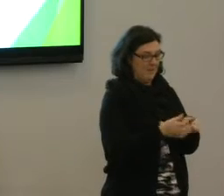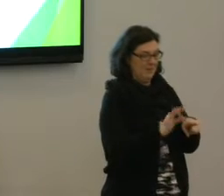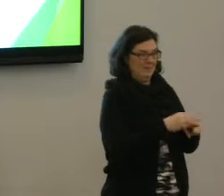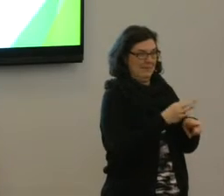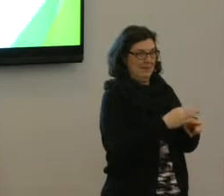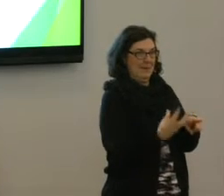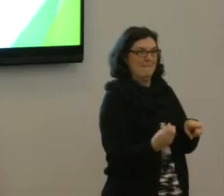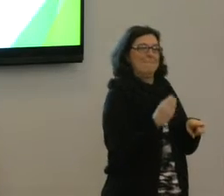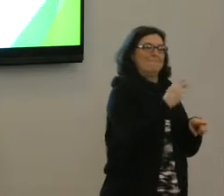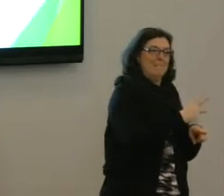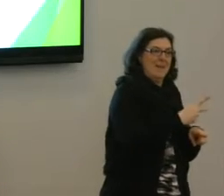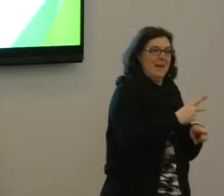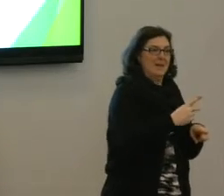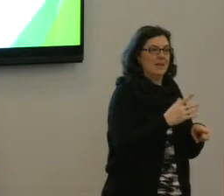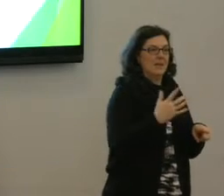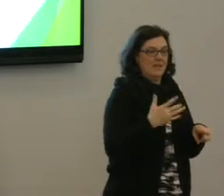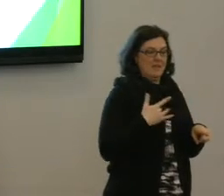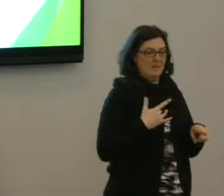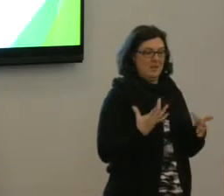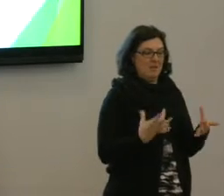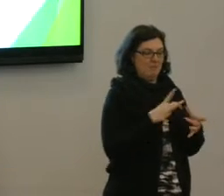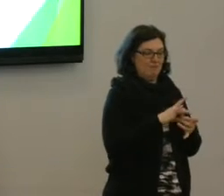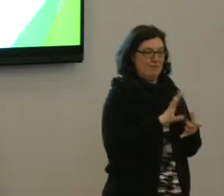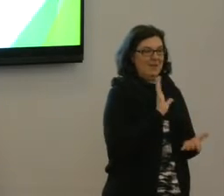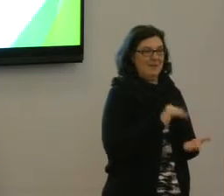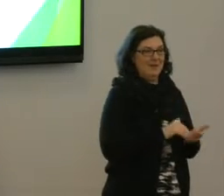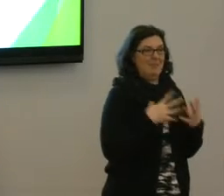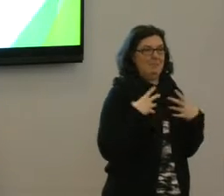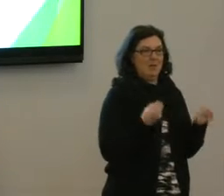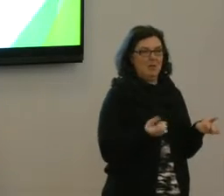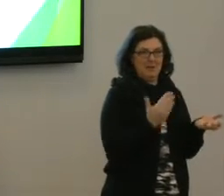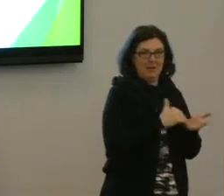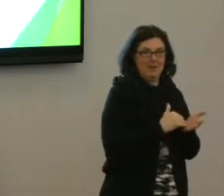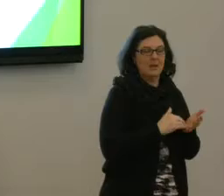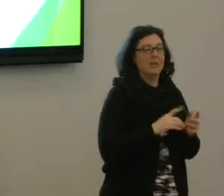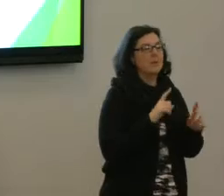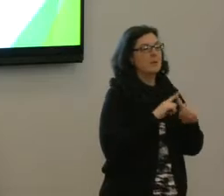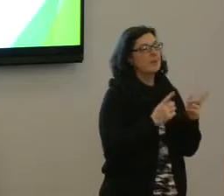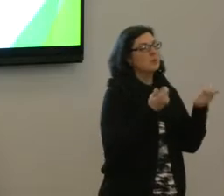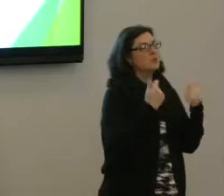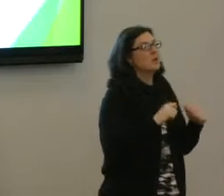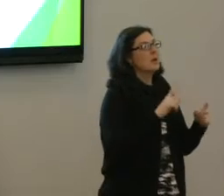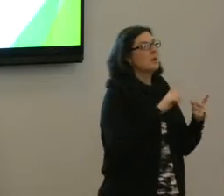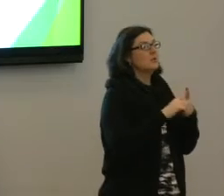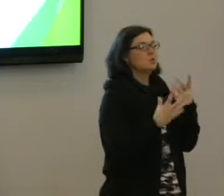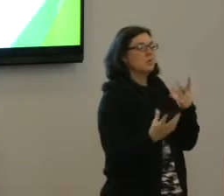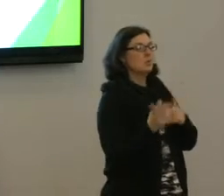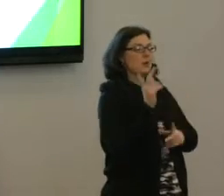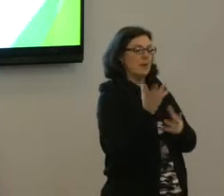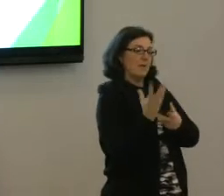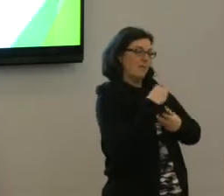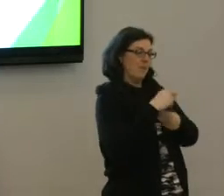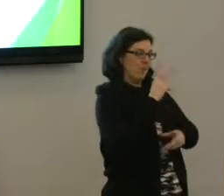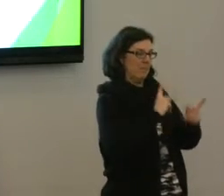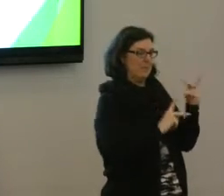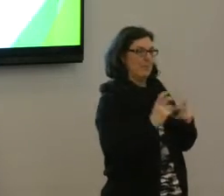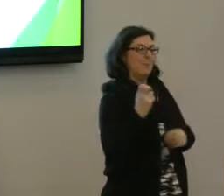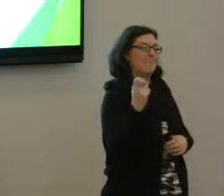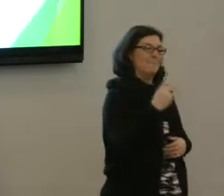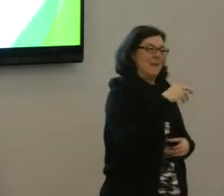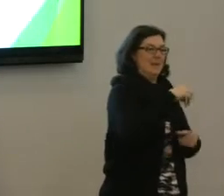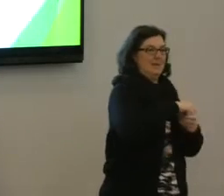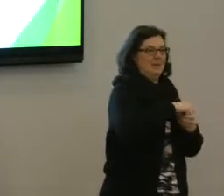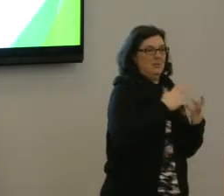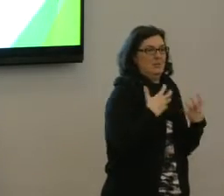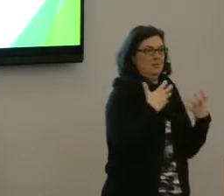know, to get that sense of reconnection and to build that connection back to the body. And that we'll come back to that in terms of a way of